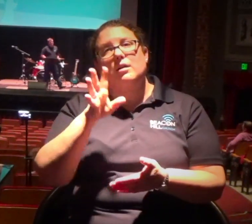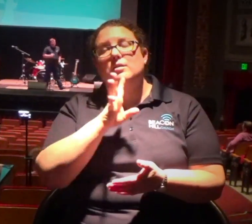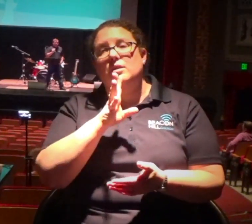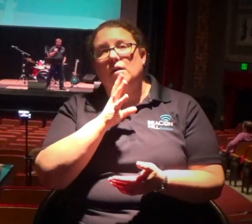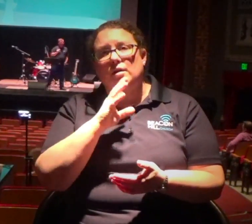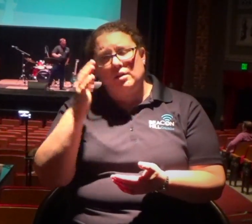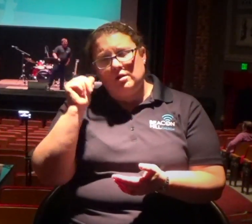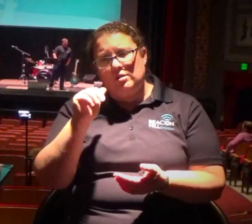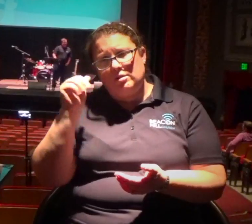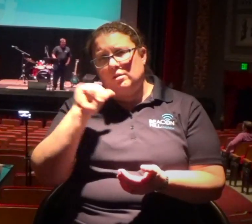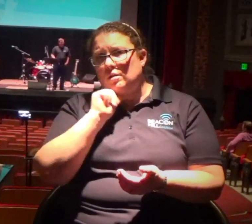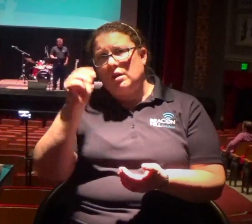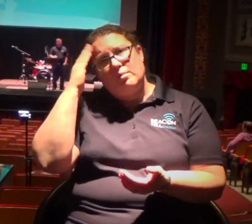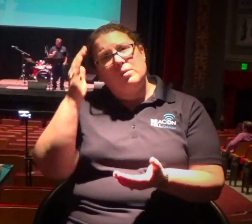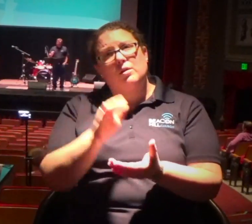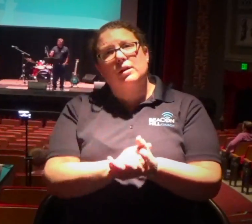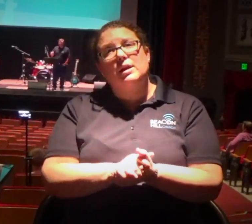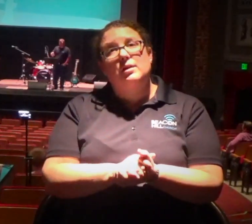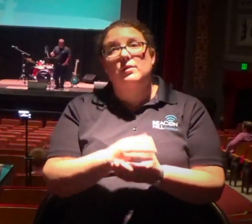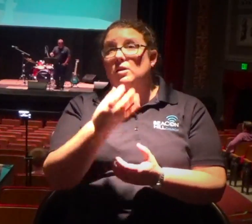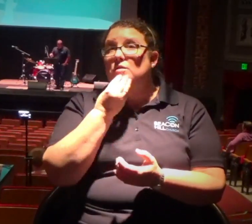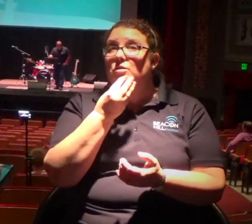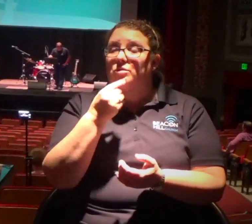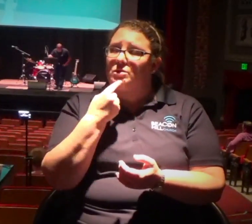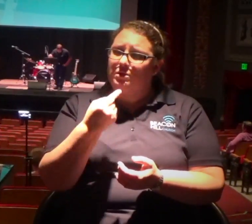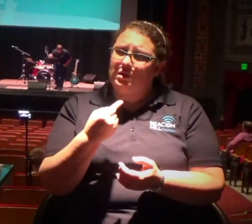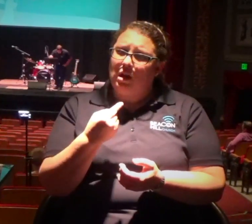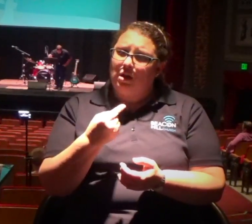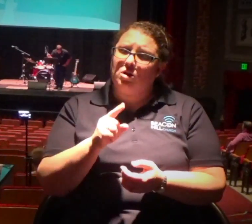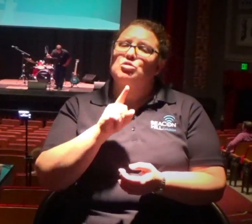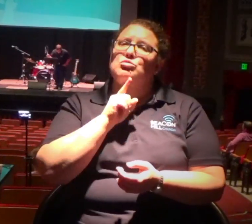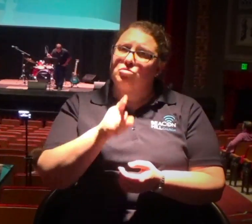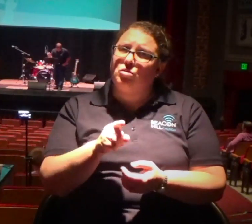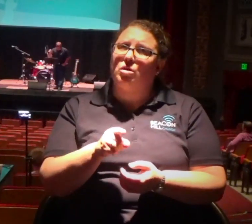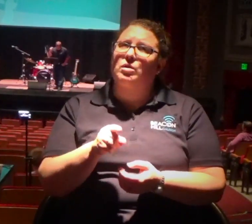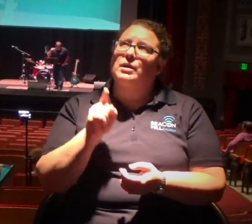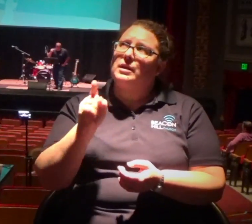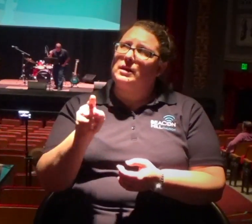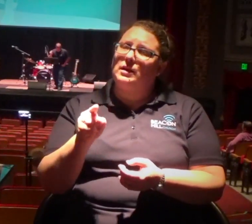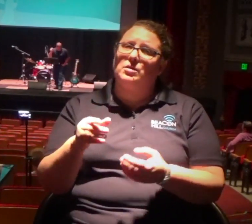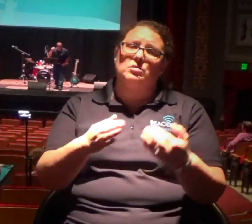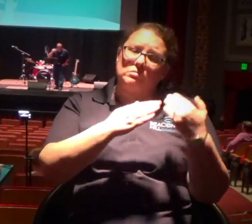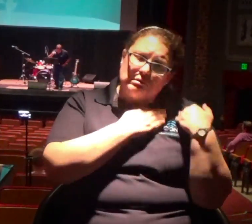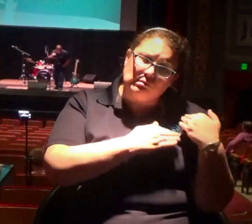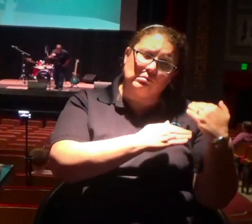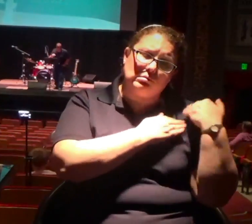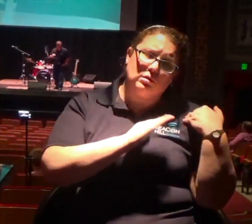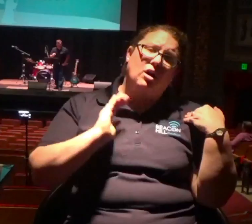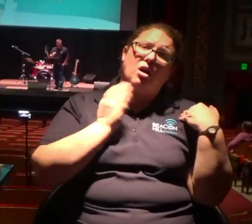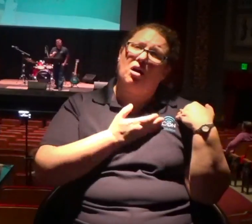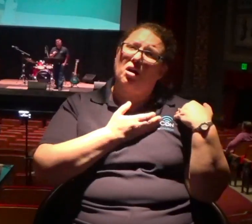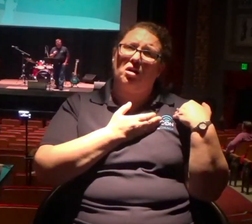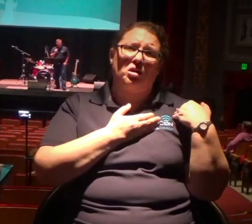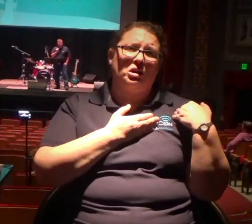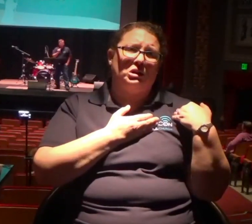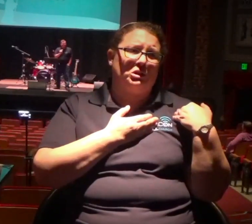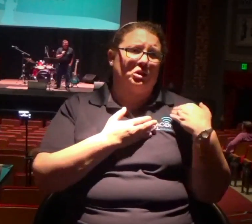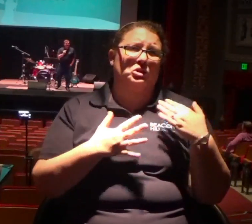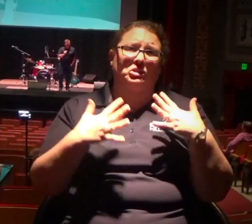says, surely, he has borne our griefs and carried our sorrows. He's reminding